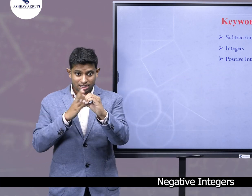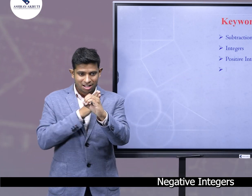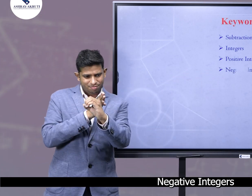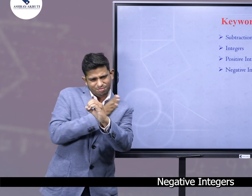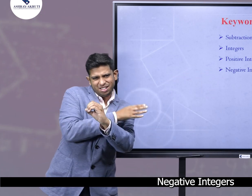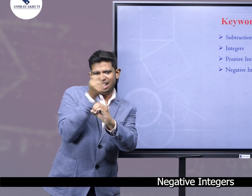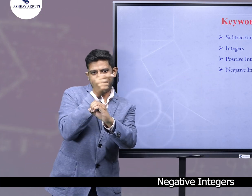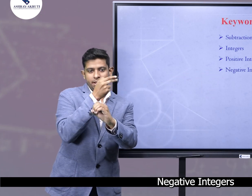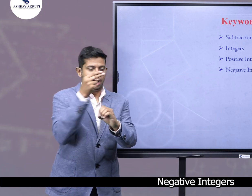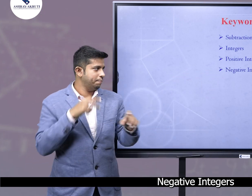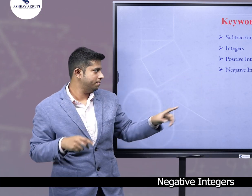negative integers,